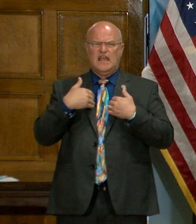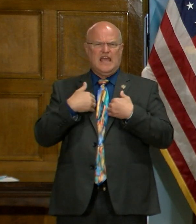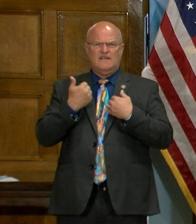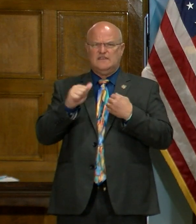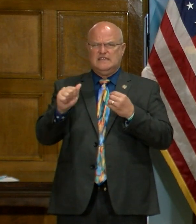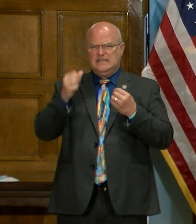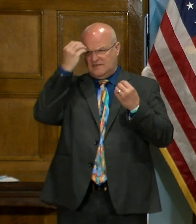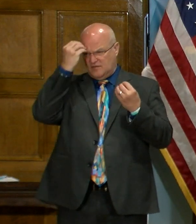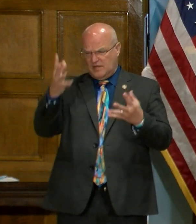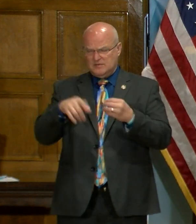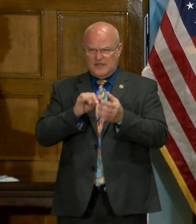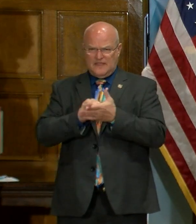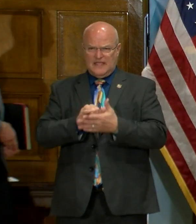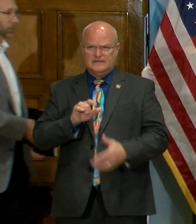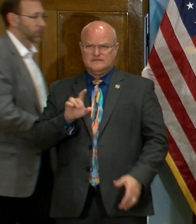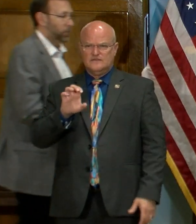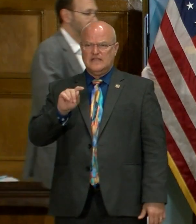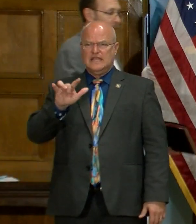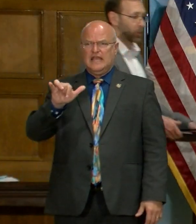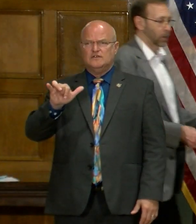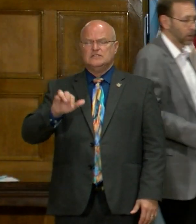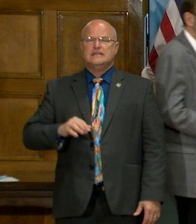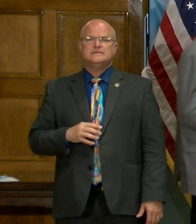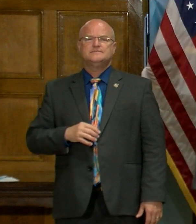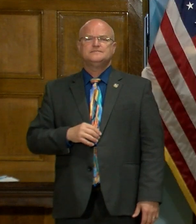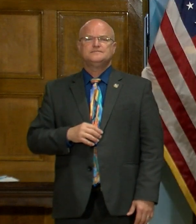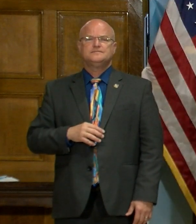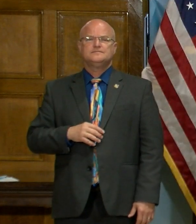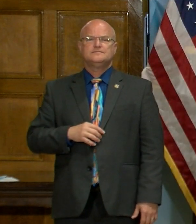have an official number for that